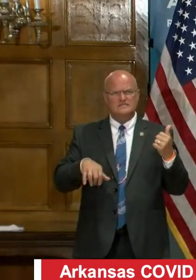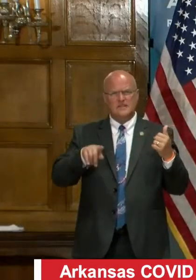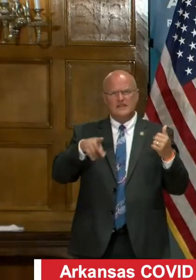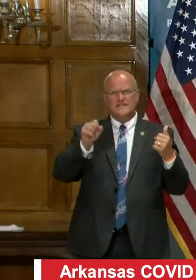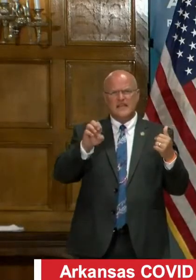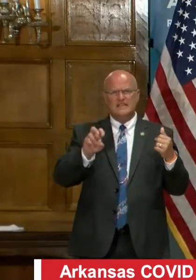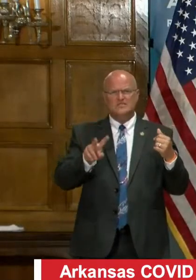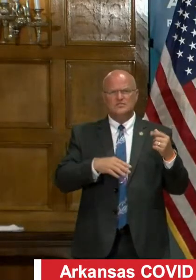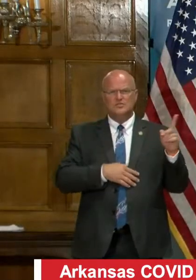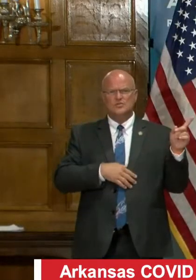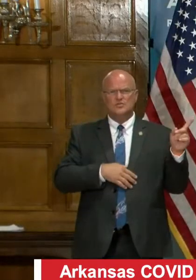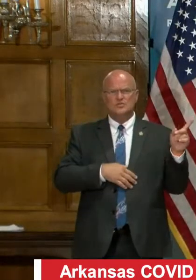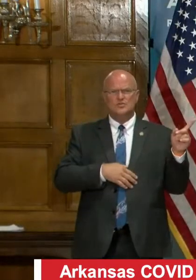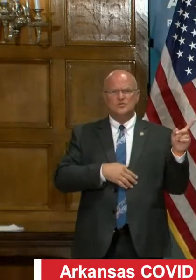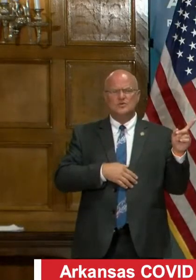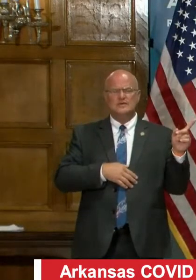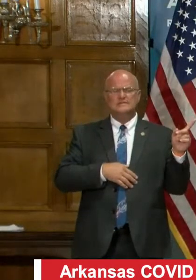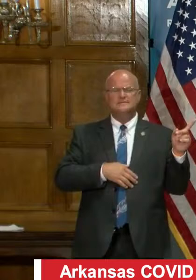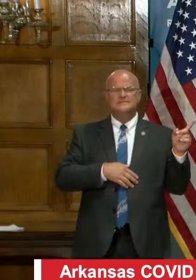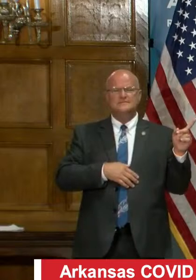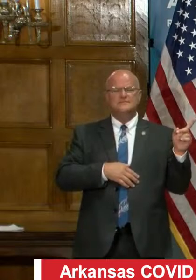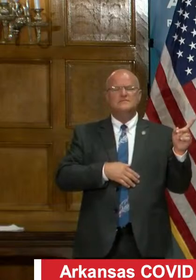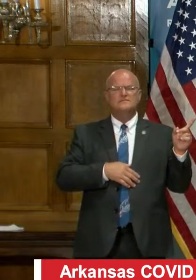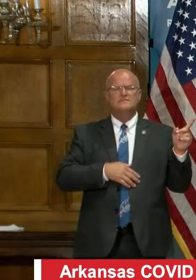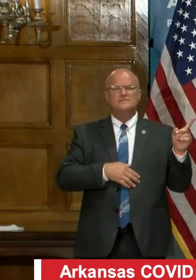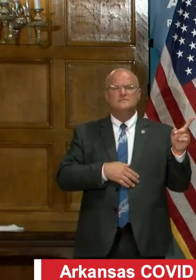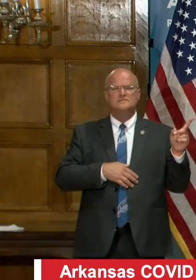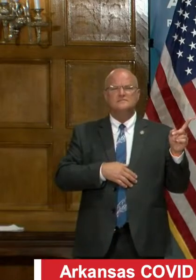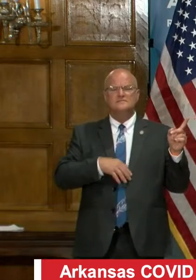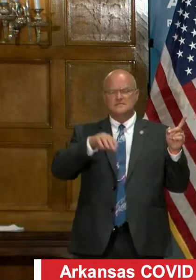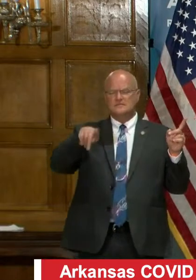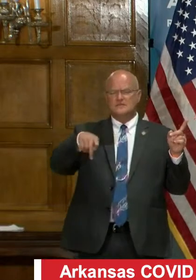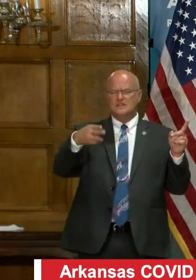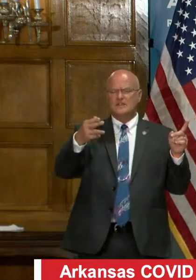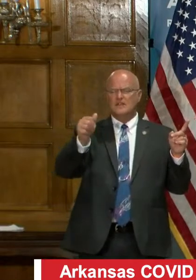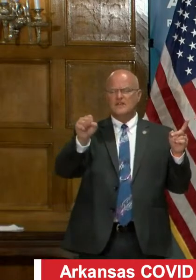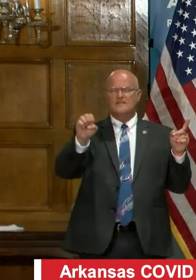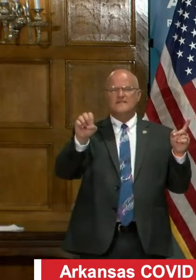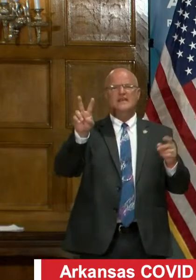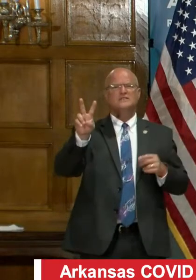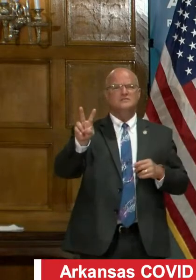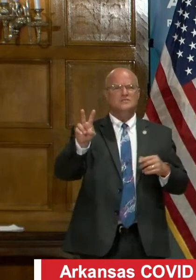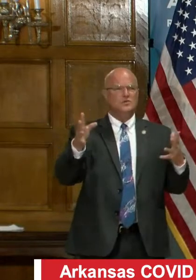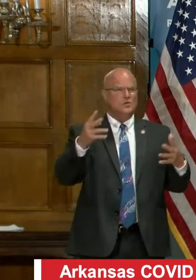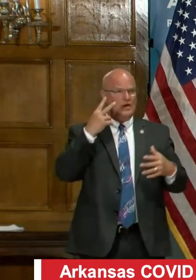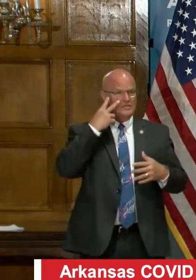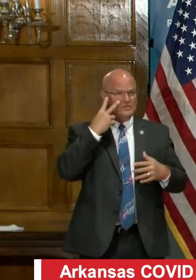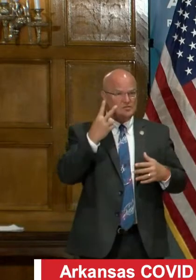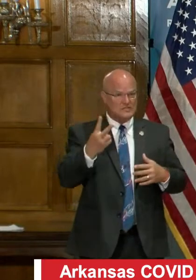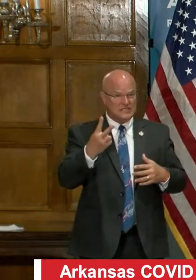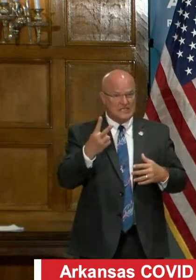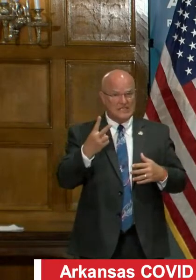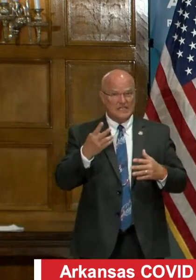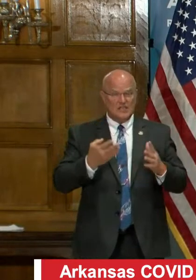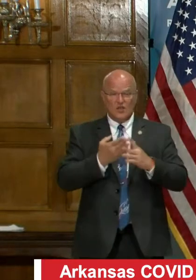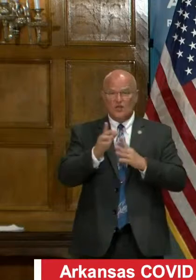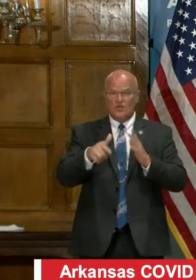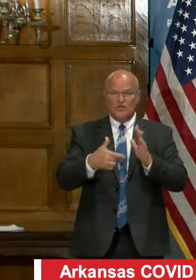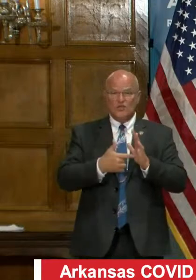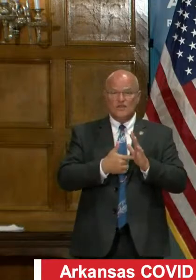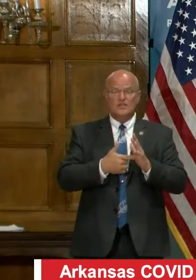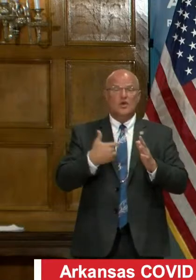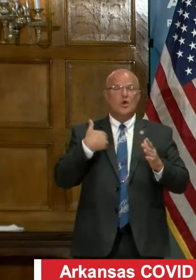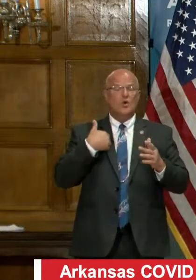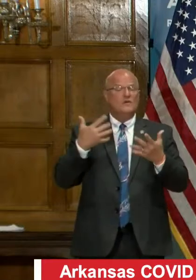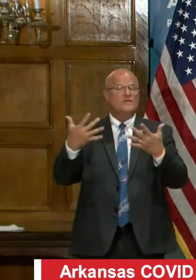phase 2? If you go on into phase 2, what you'll see if you go through this, and